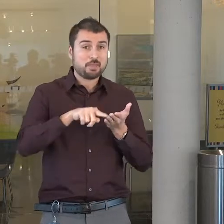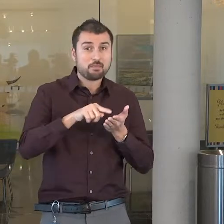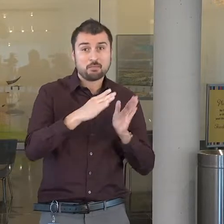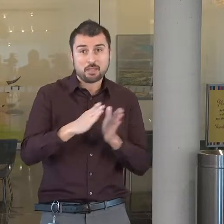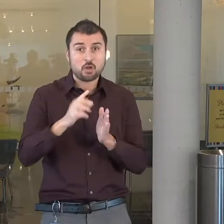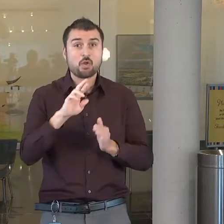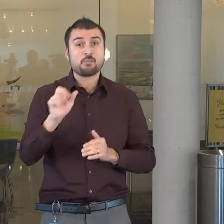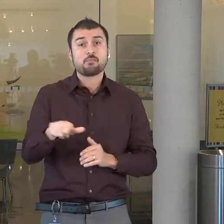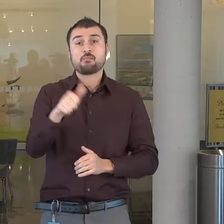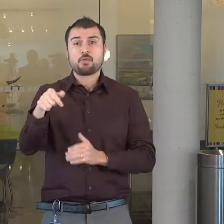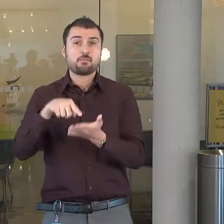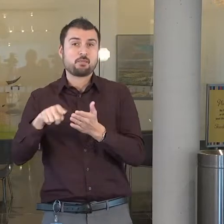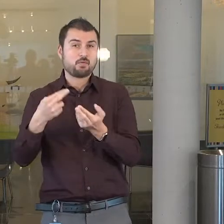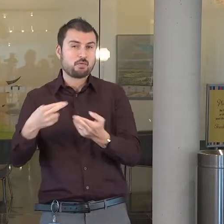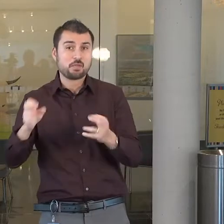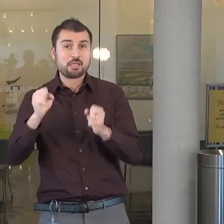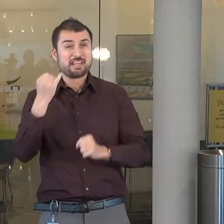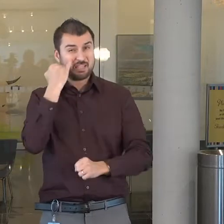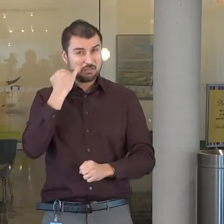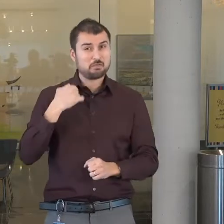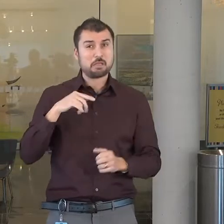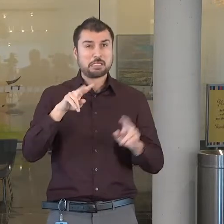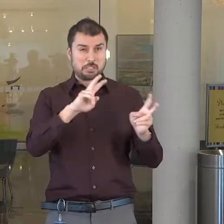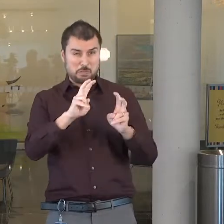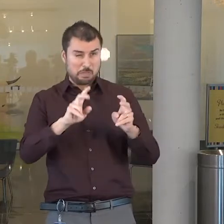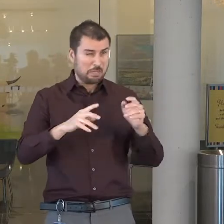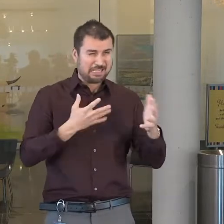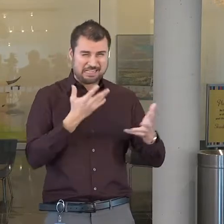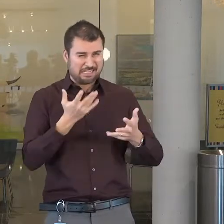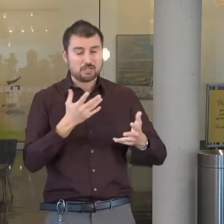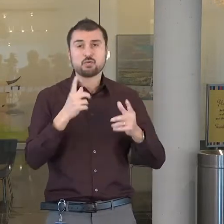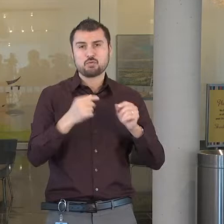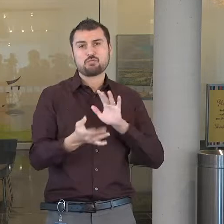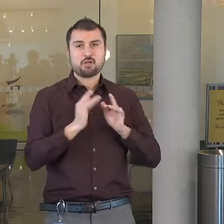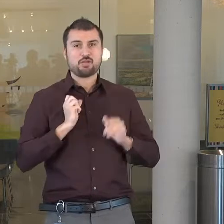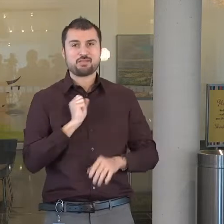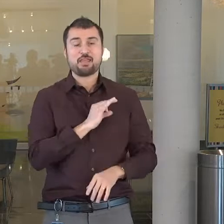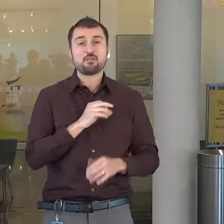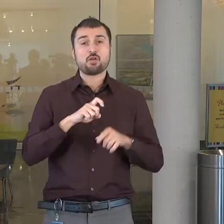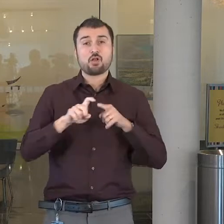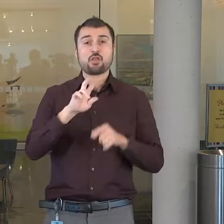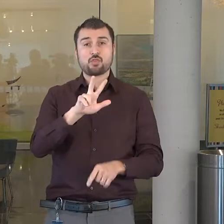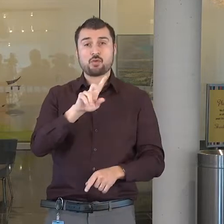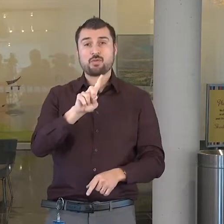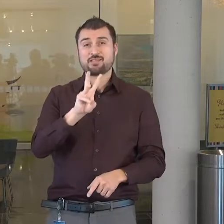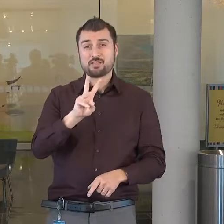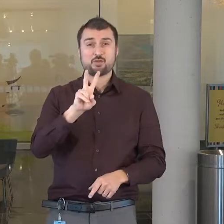please reach out to our staff if it becomes an issue, and you can learn more by calling